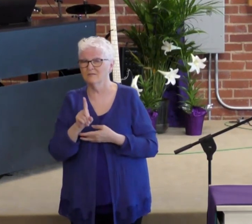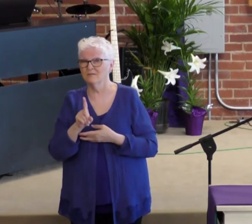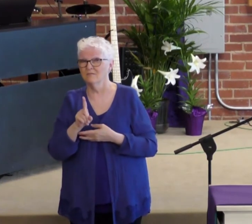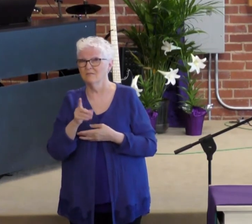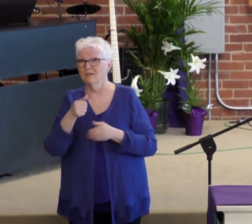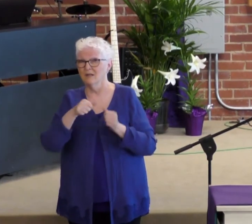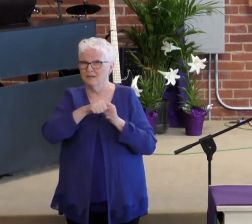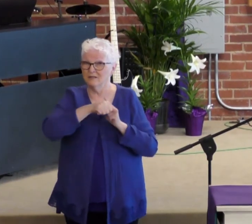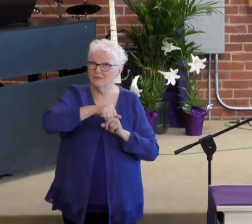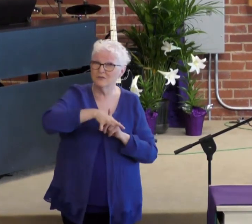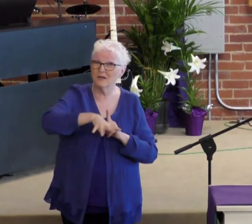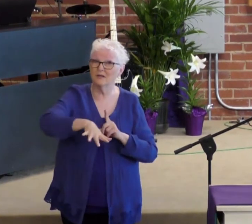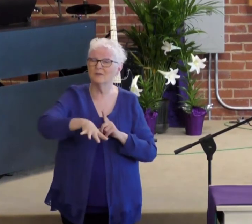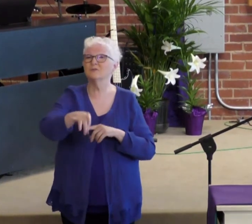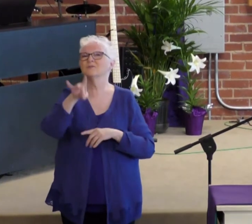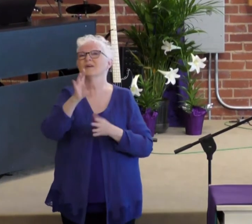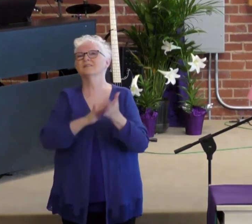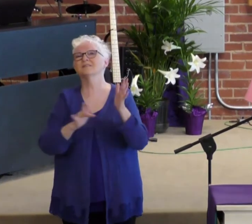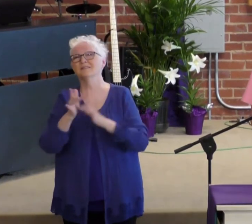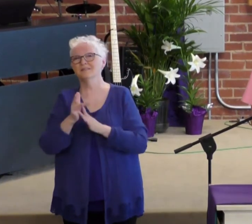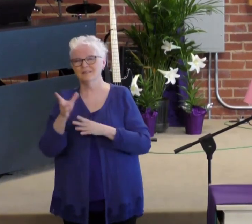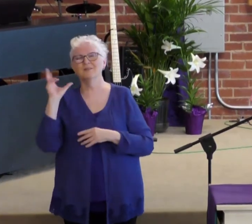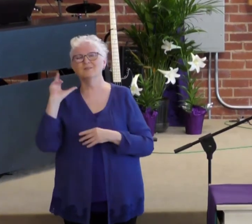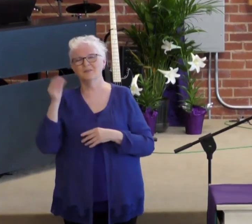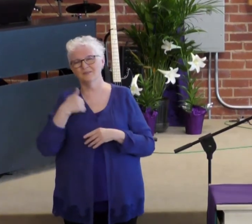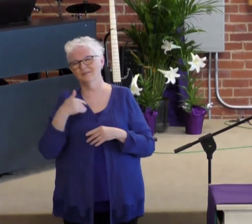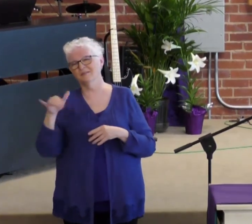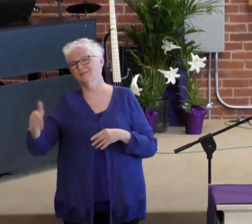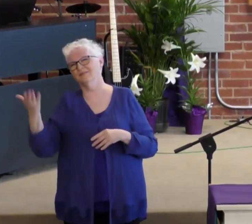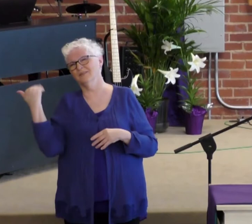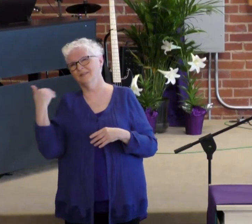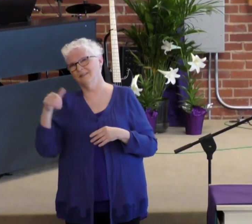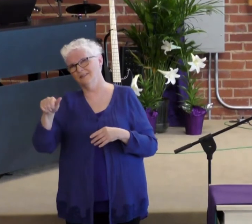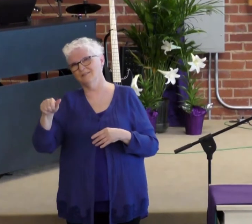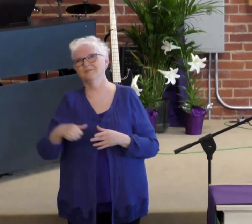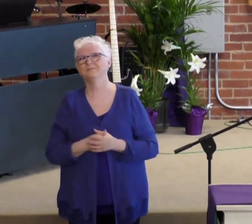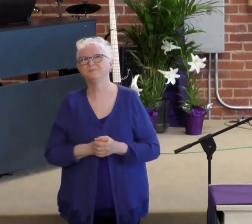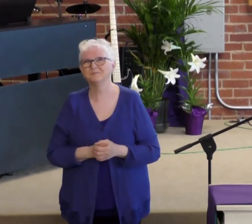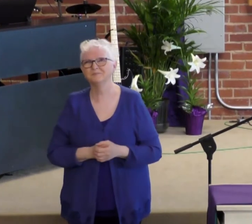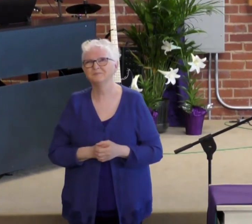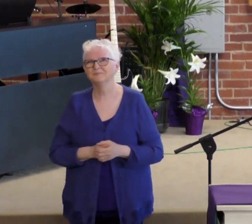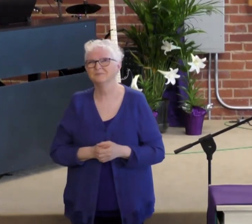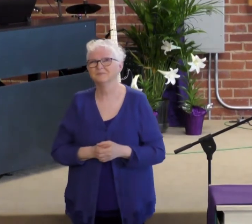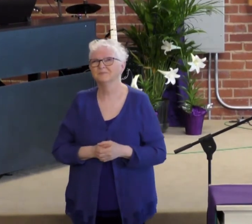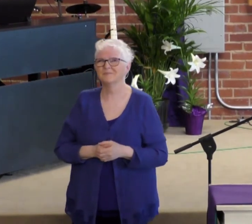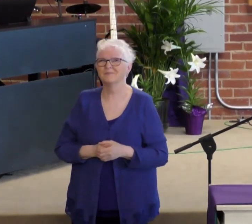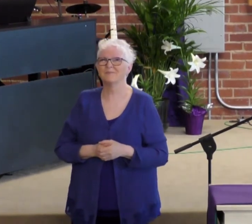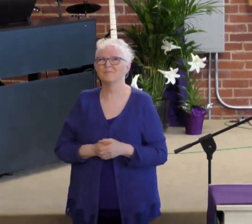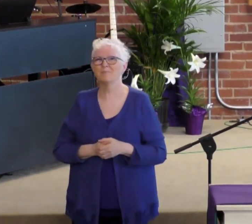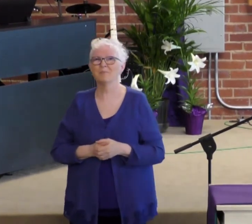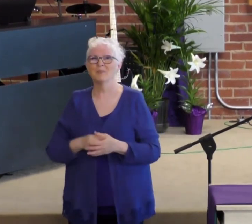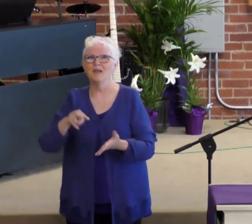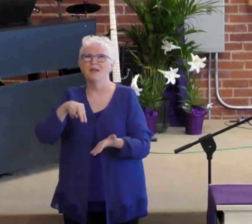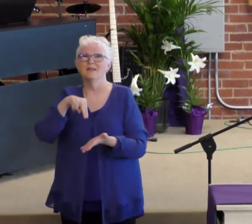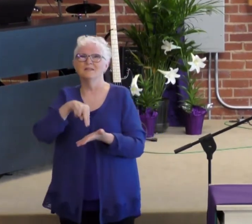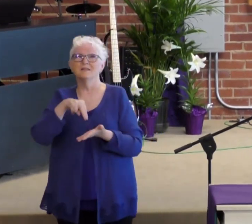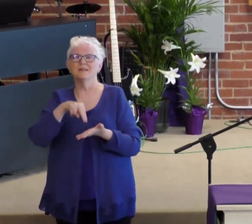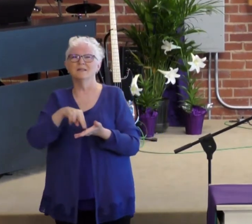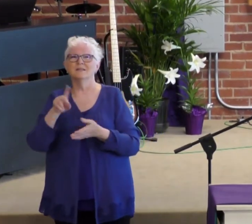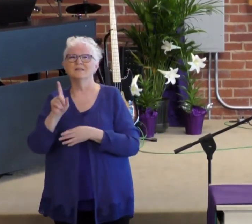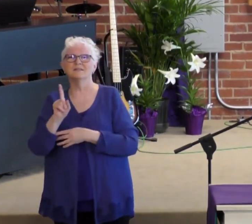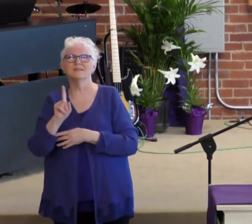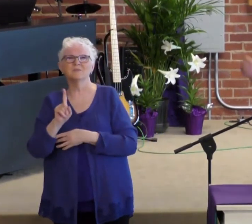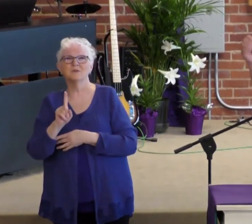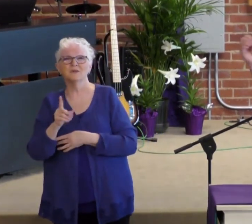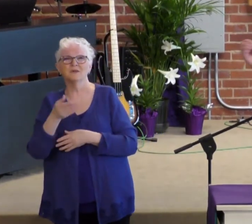heard that one? I bet you have. Once I sing it, he'll start playing it. But it says, standing somewhere in the shadows, you